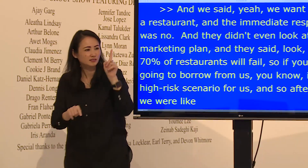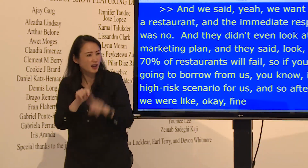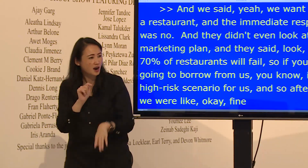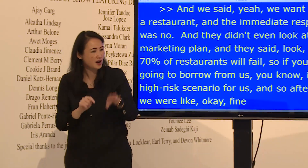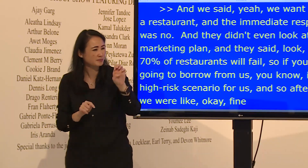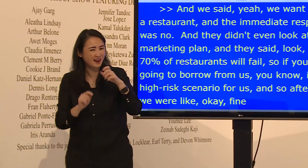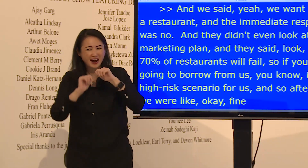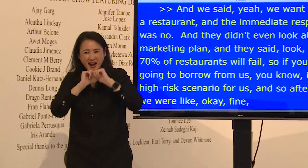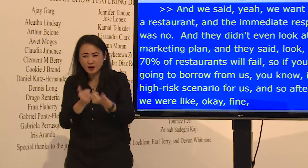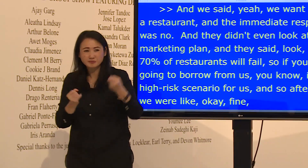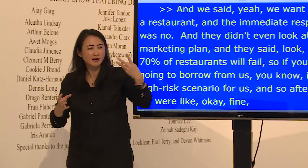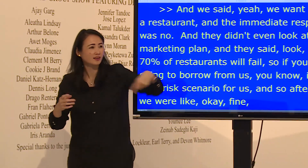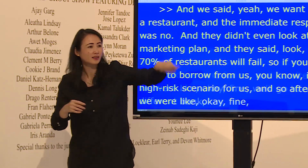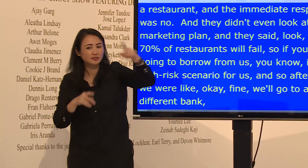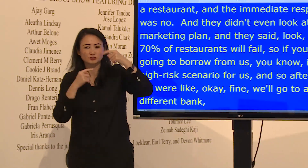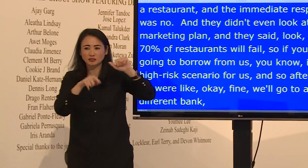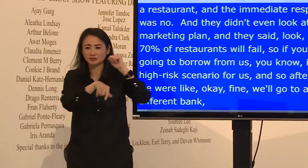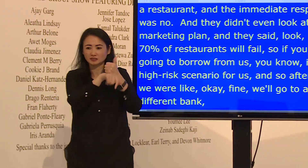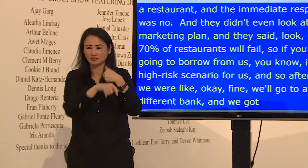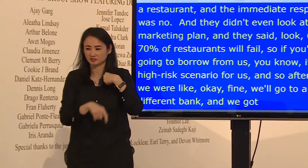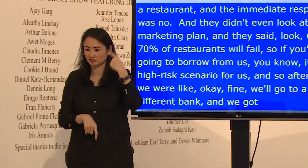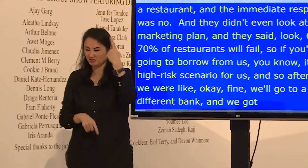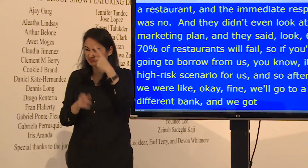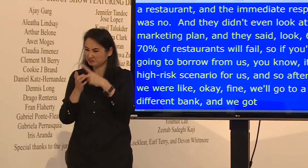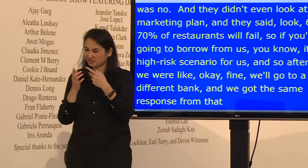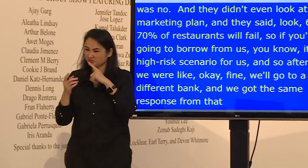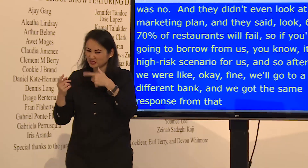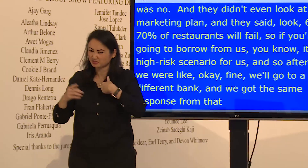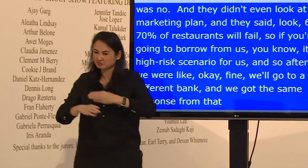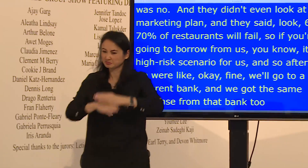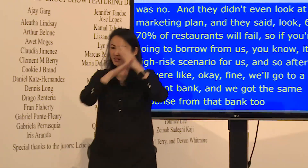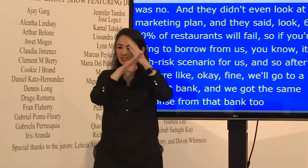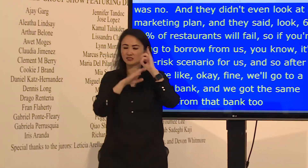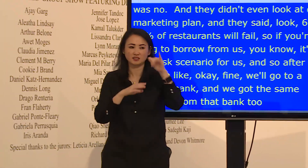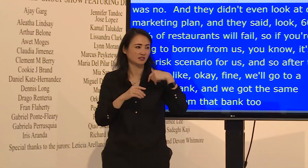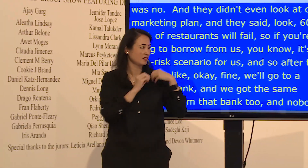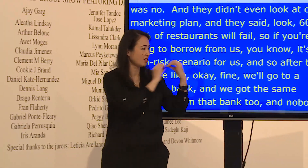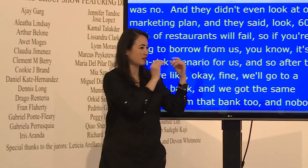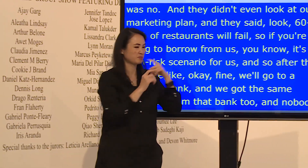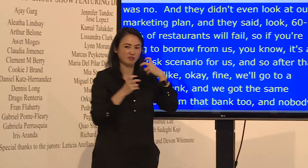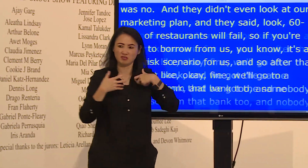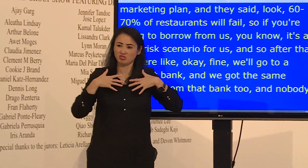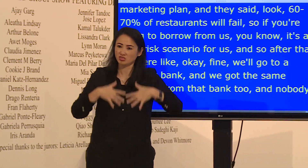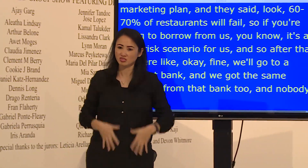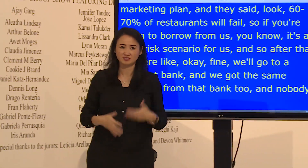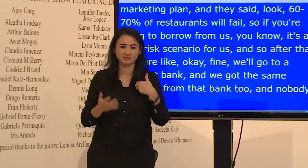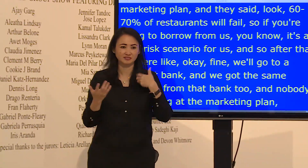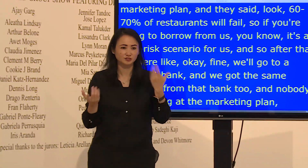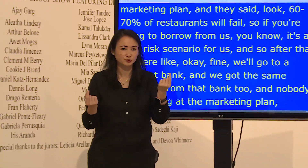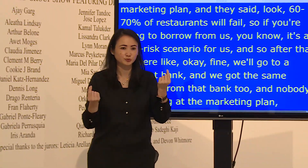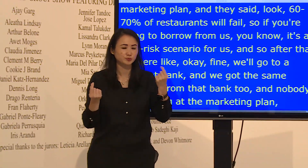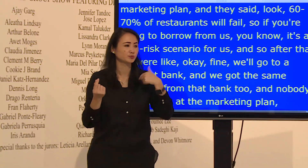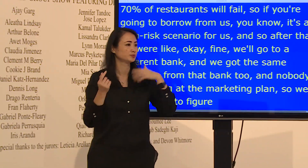too. And nobody was looking at the marketing plans. So we were trying to figure out how can we get around this block. It was quite depressing and